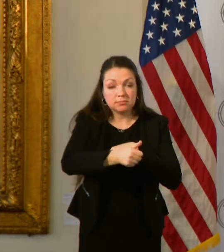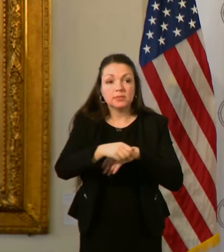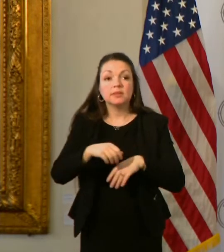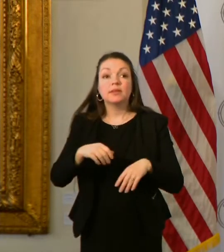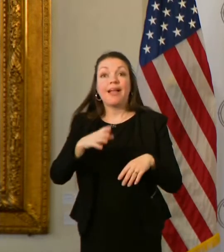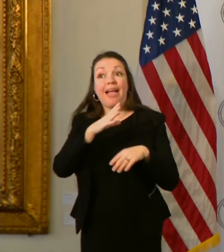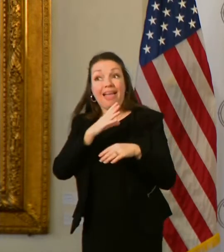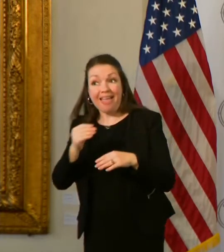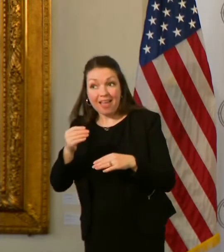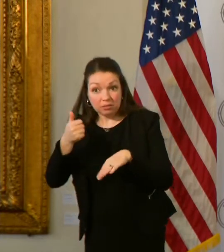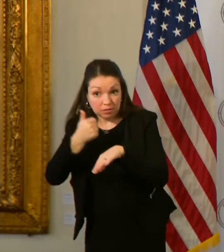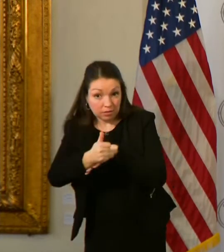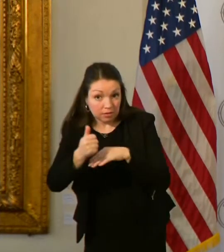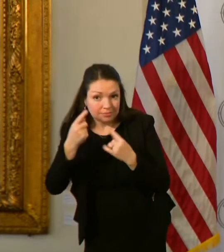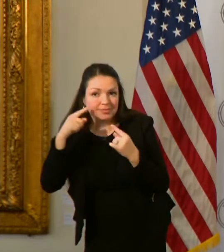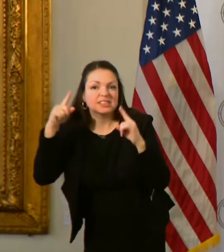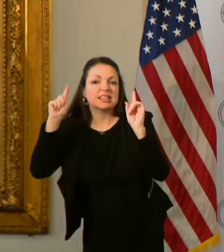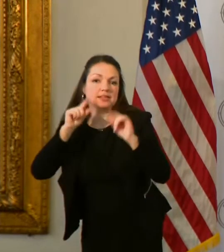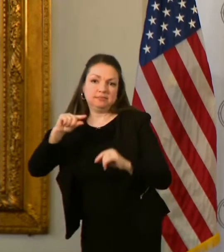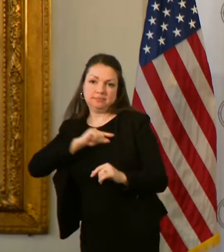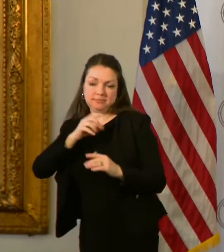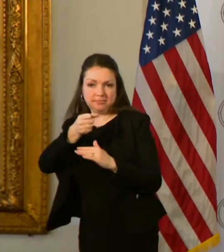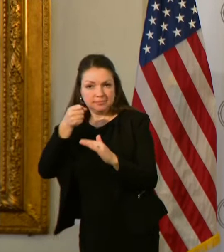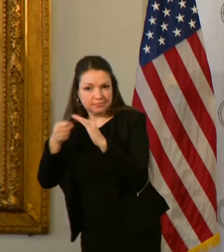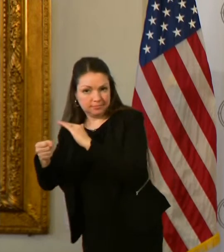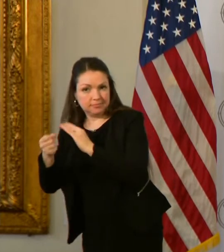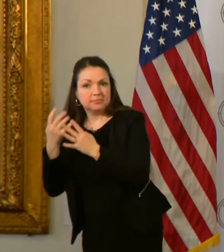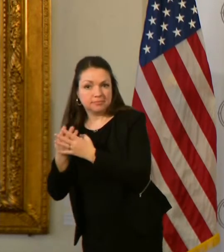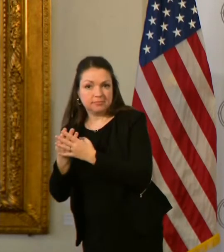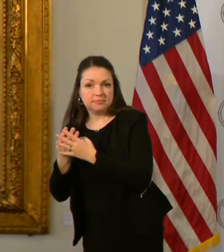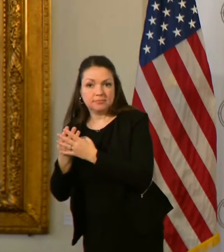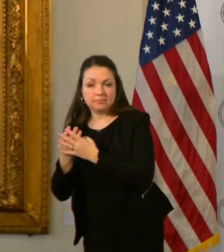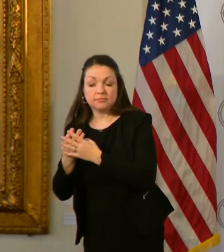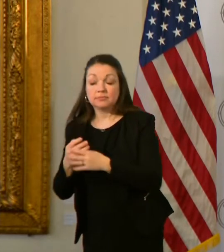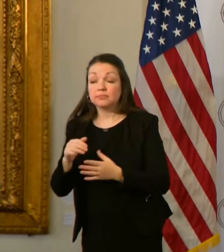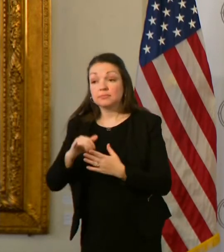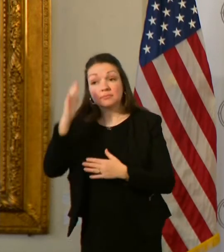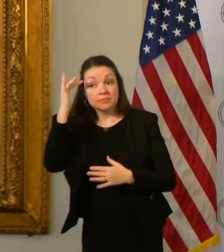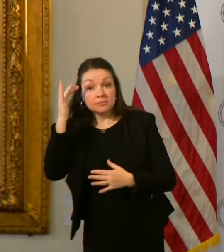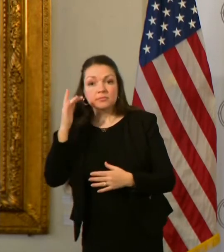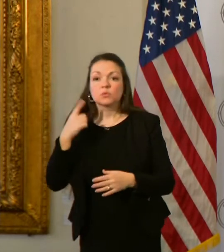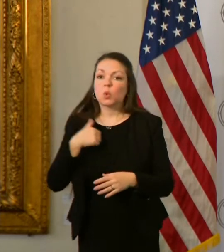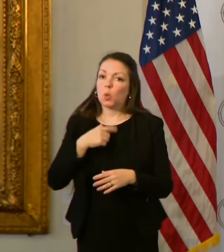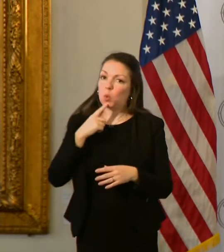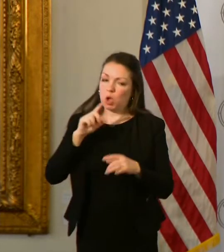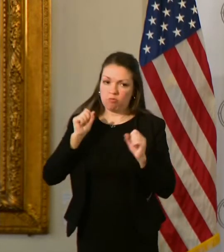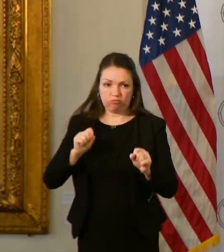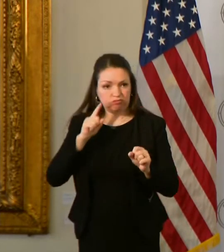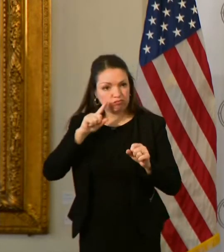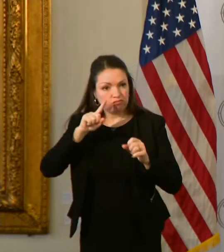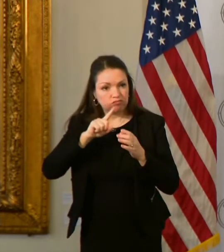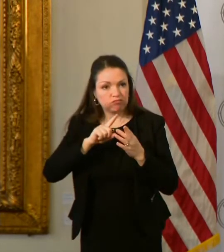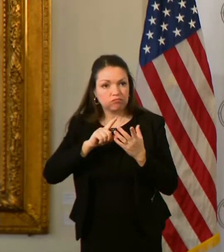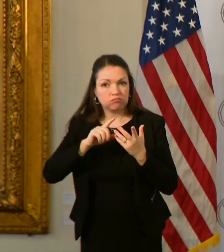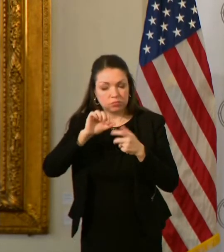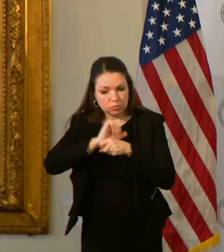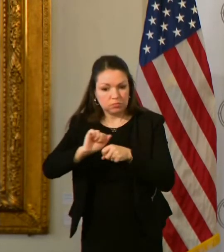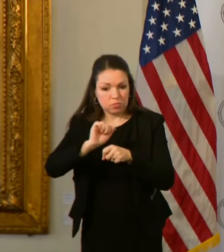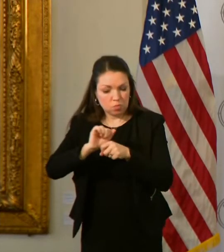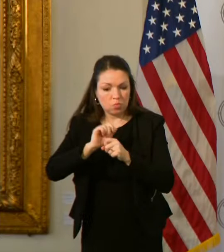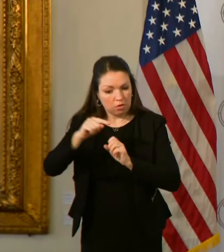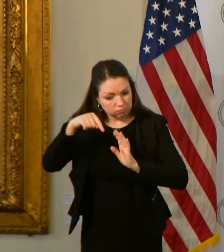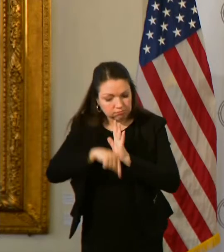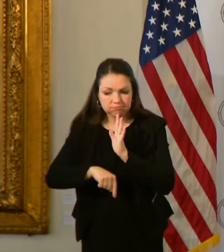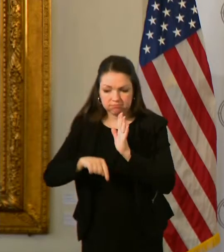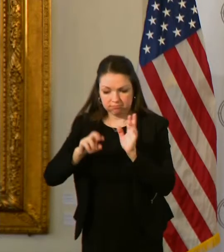that we are bringing. And that is because we are doing our due diligence in only bringing forth